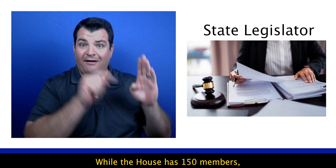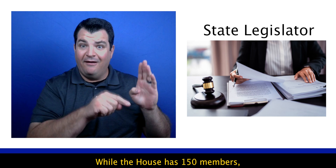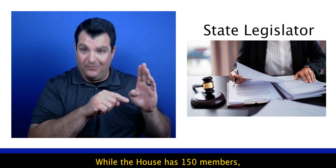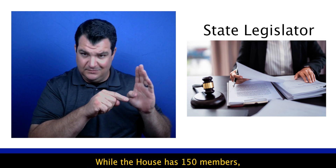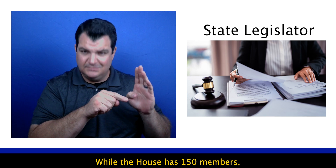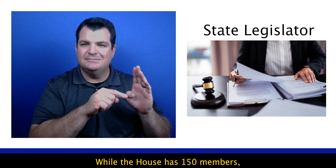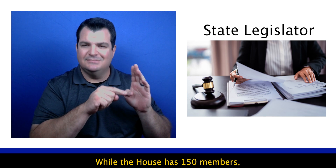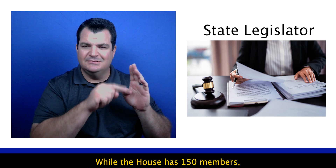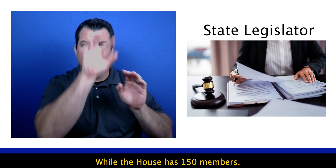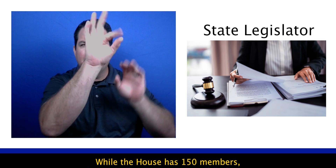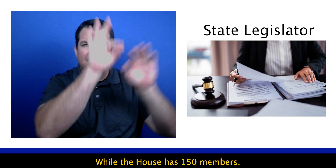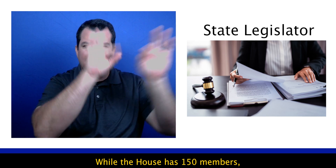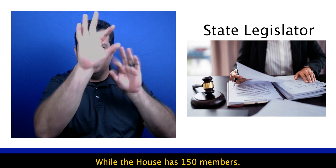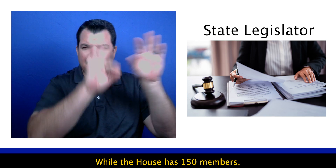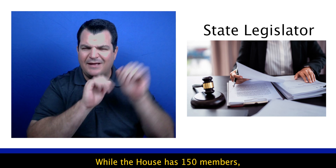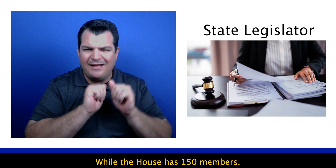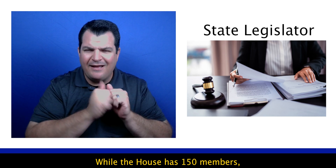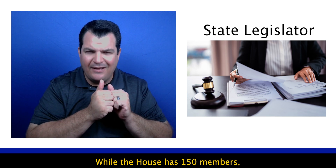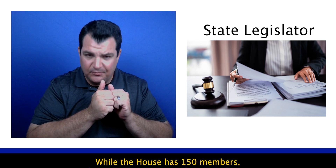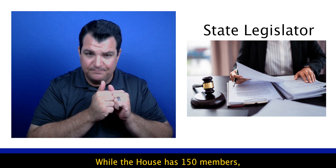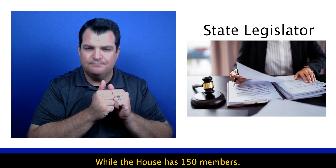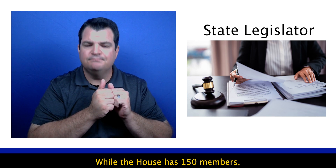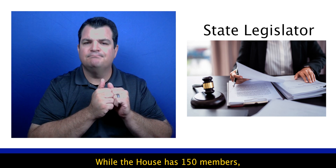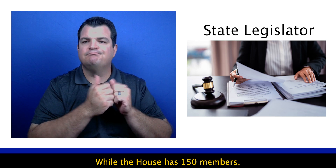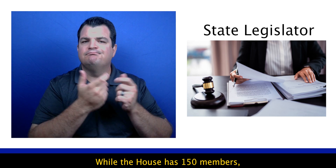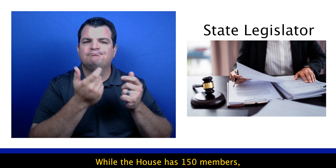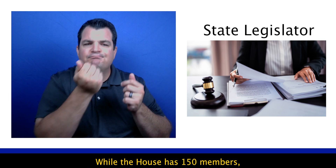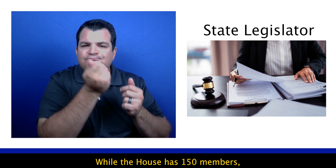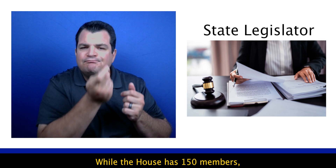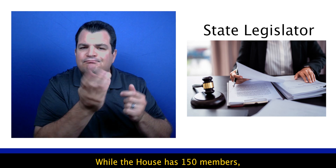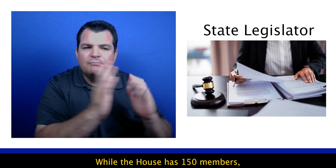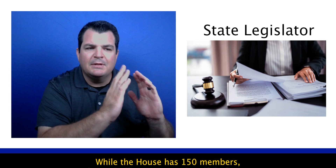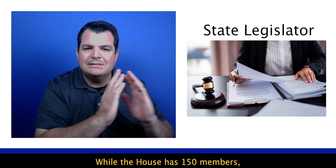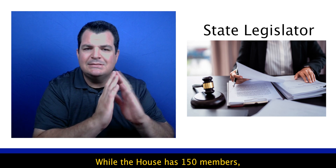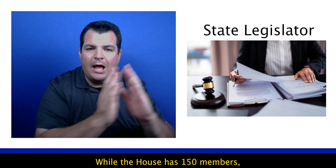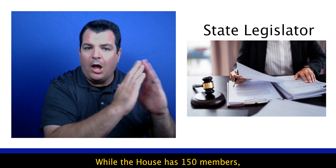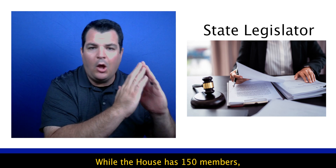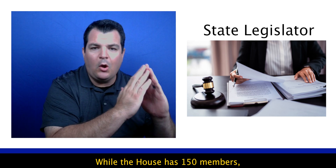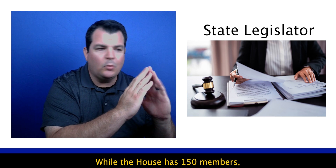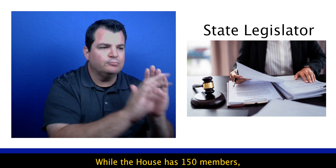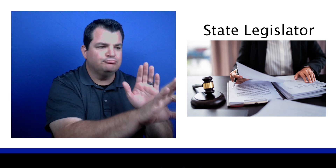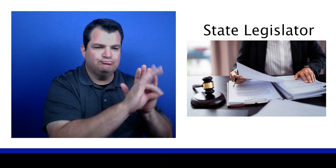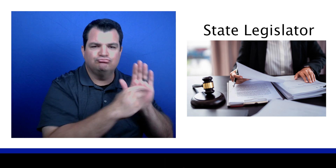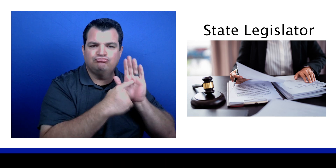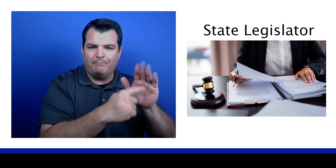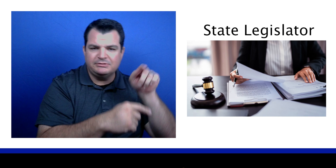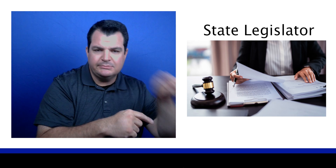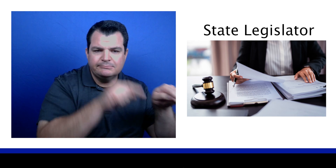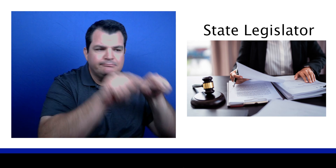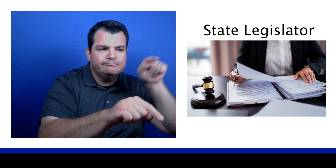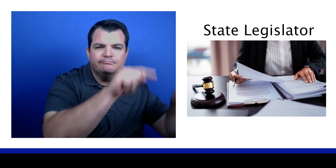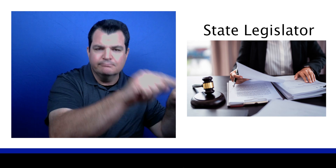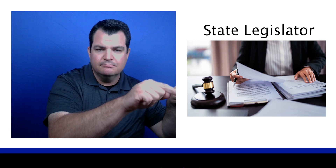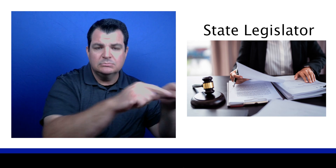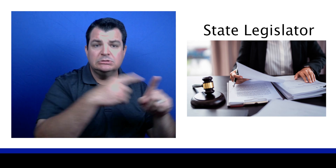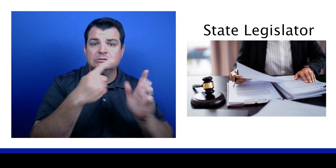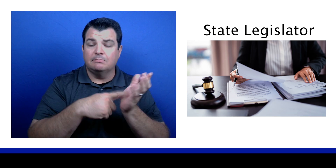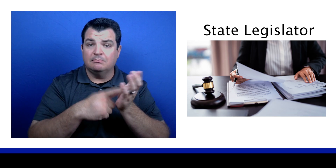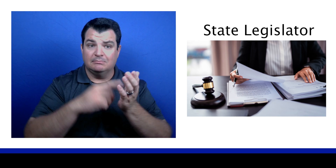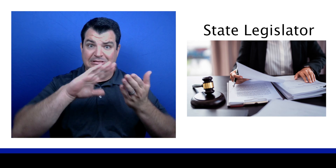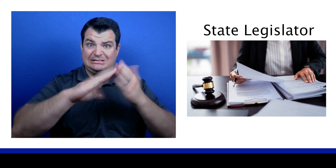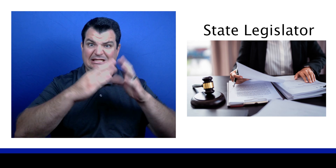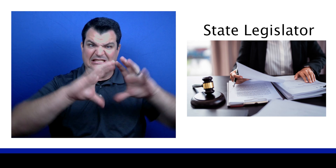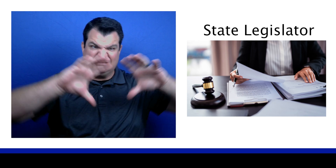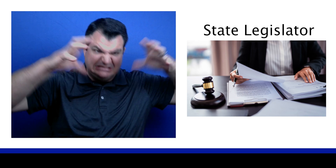While the House has 150 members who typically represent a handful of towns or a portion of a city.